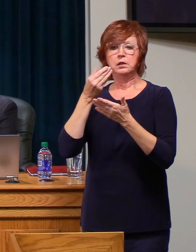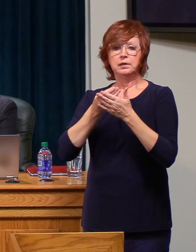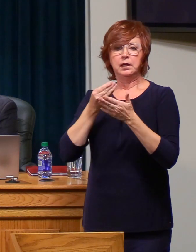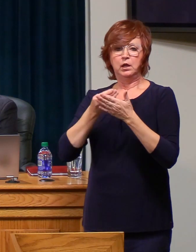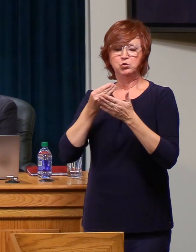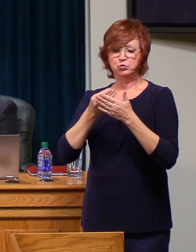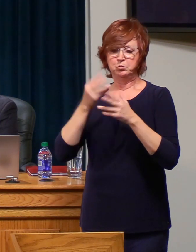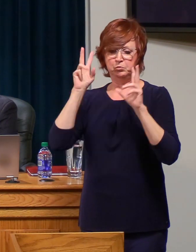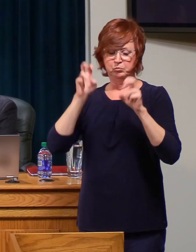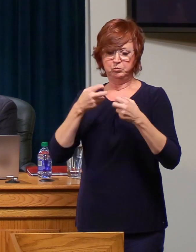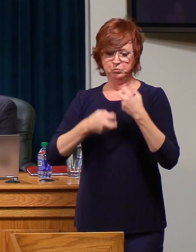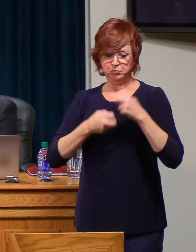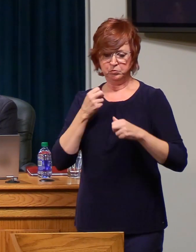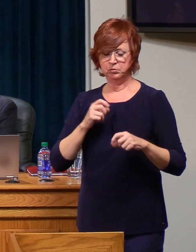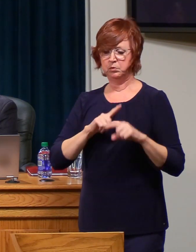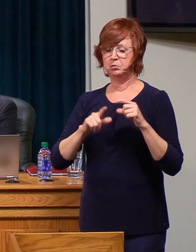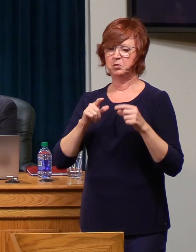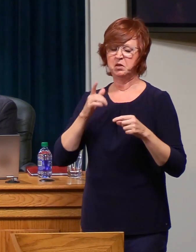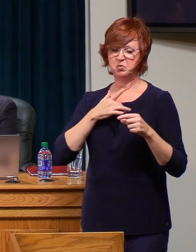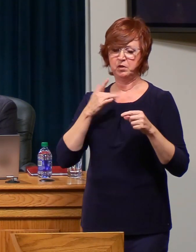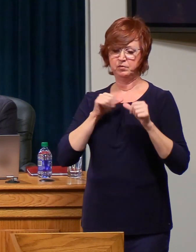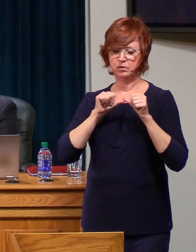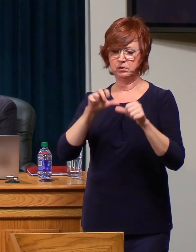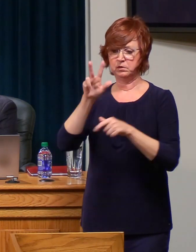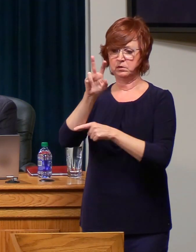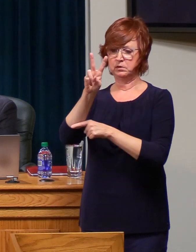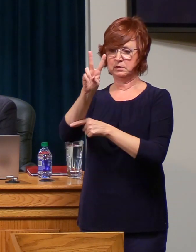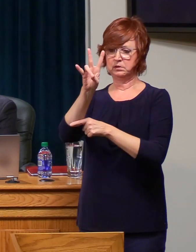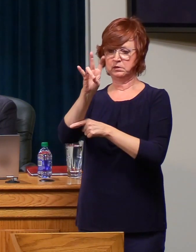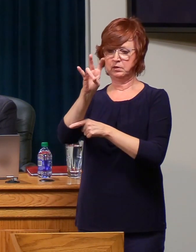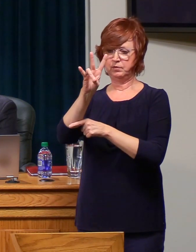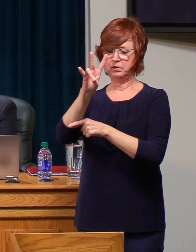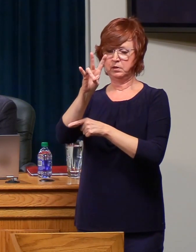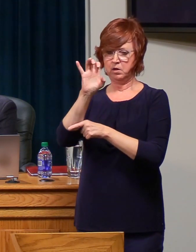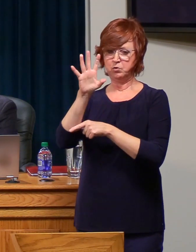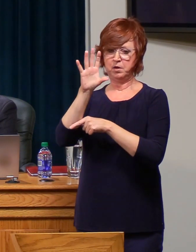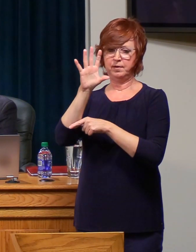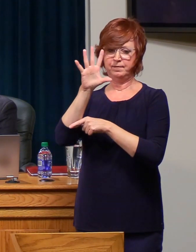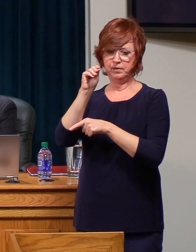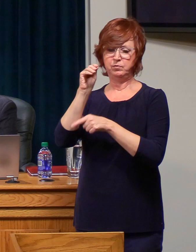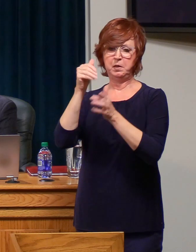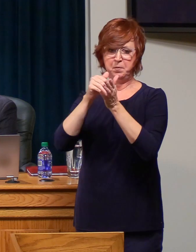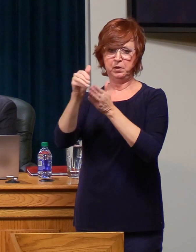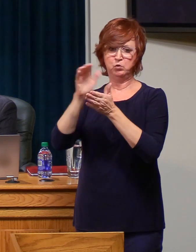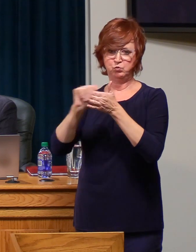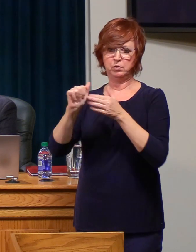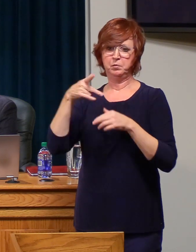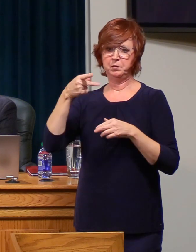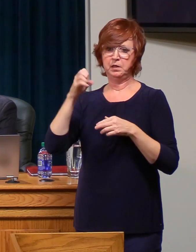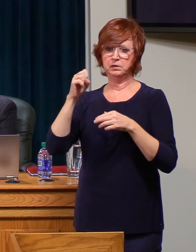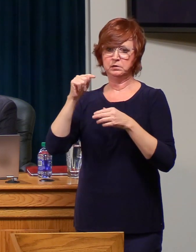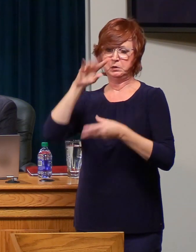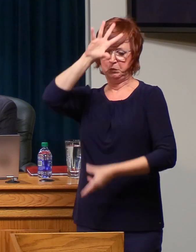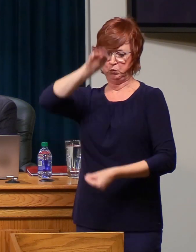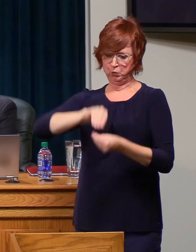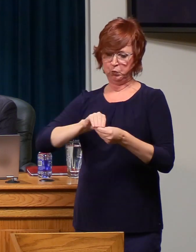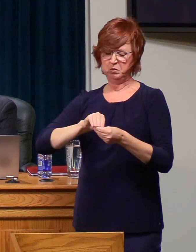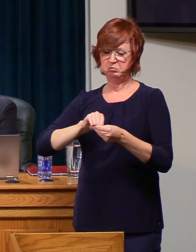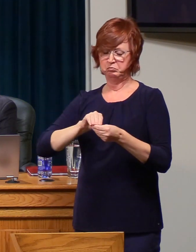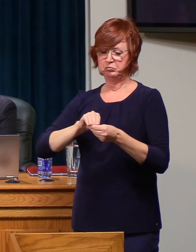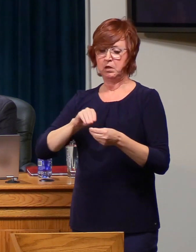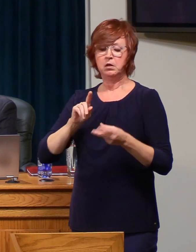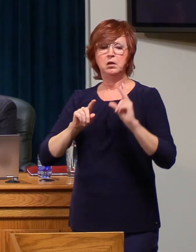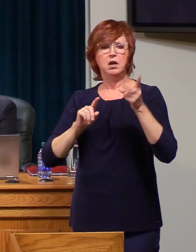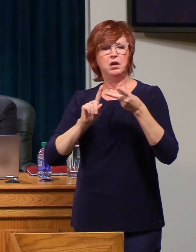up to $750 million in PST collections. Audit programs and compliance activities, they have